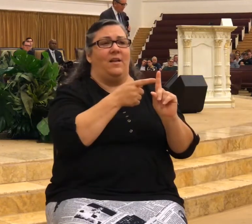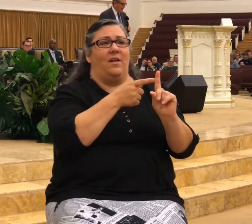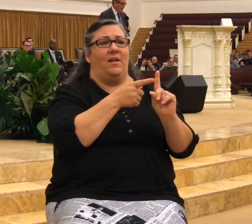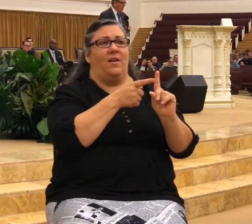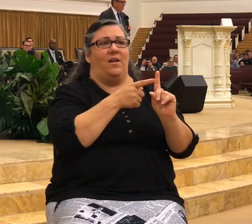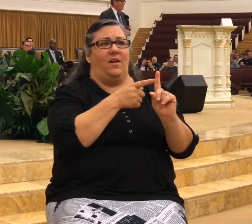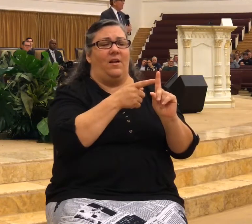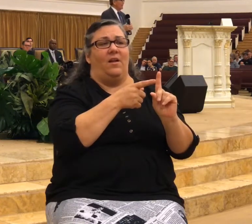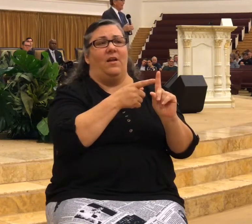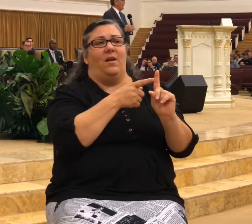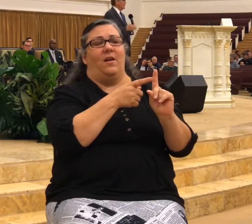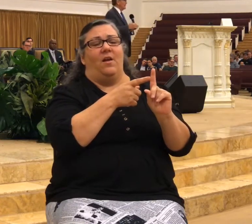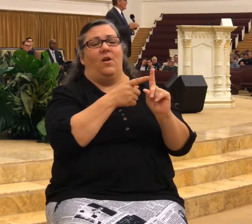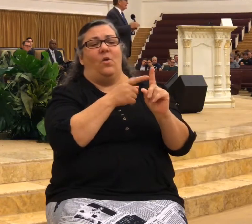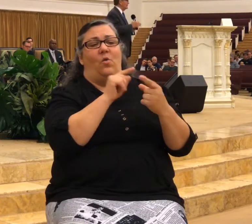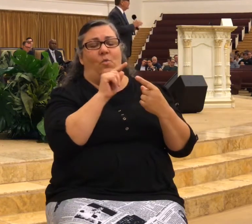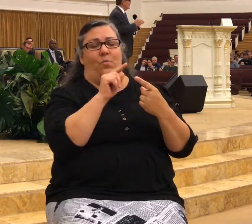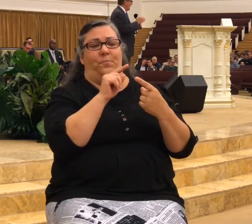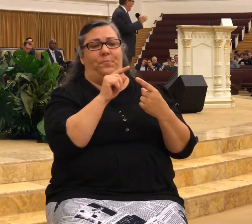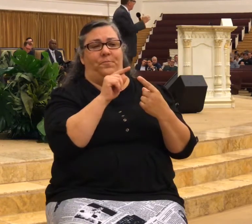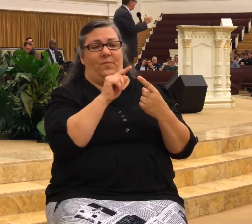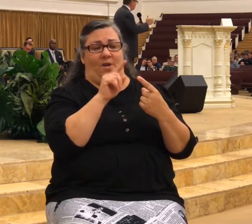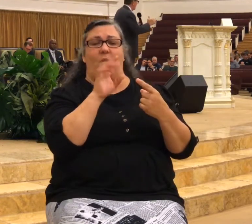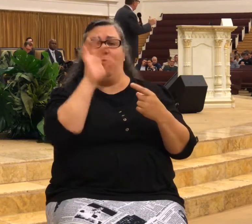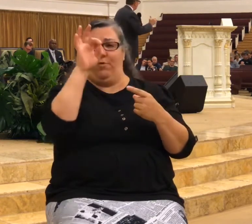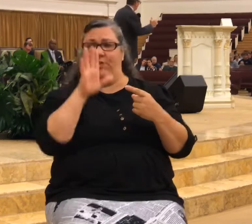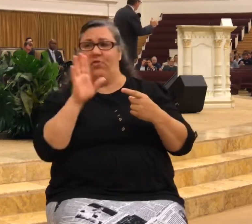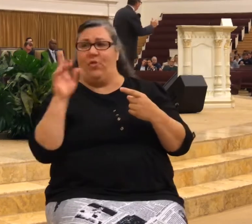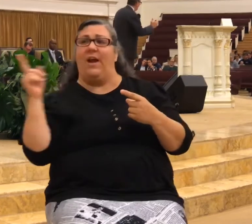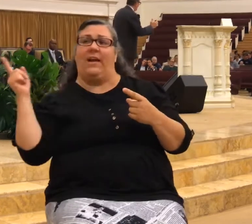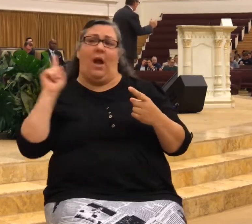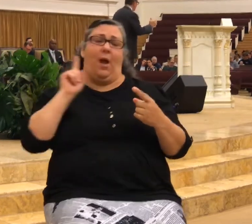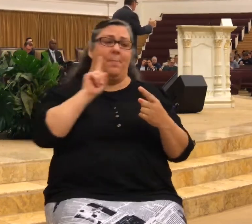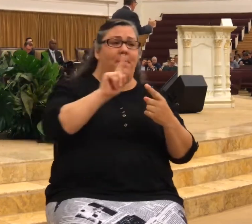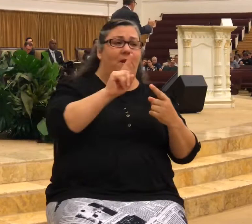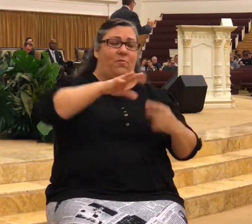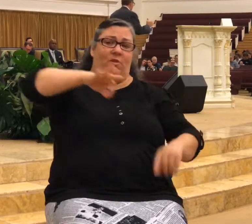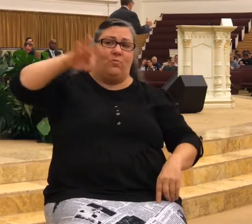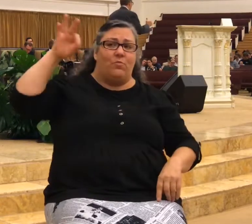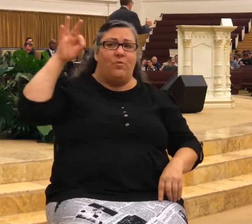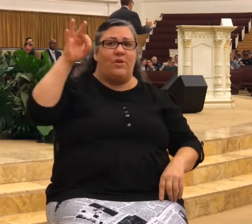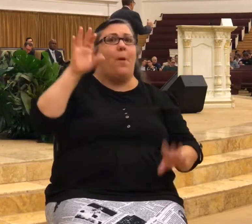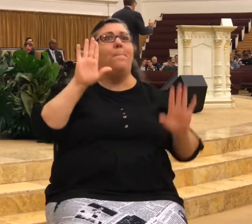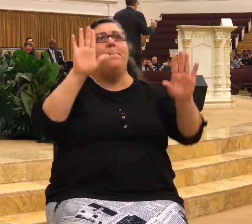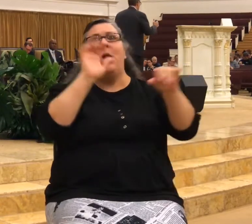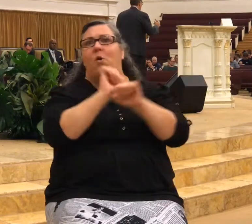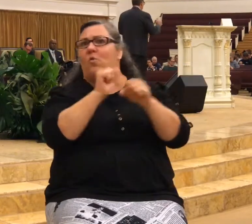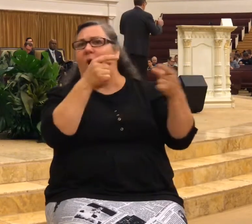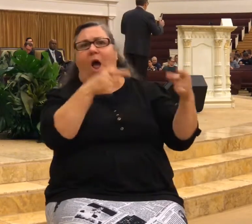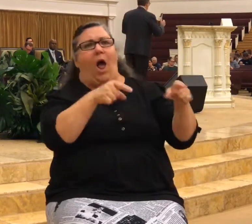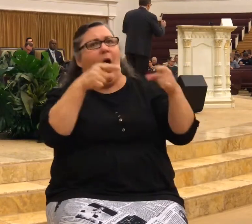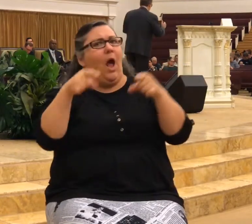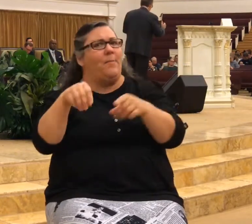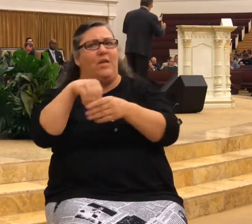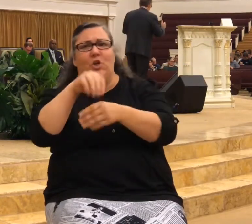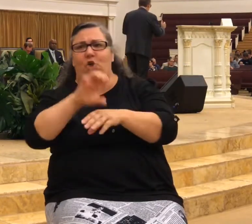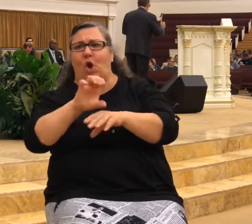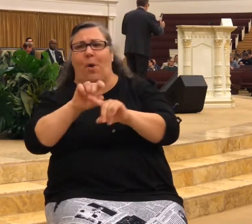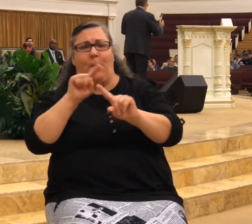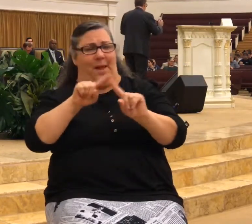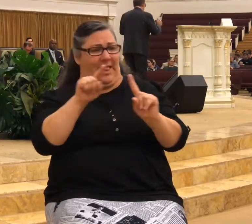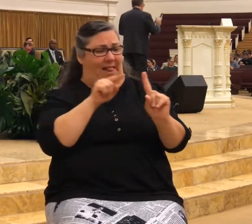minister was there, and God was doing wonderful miracles and the church, this man